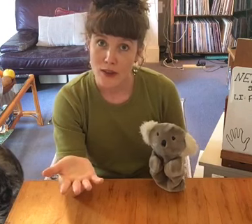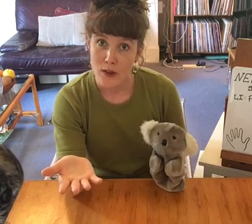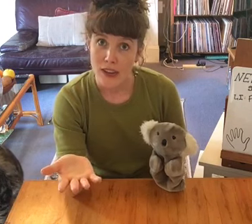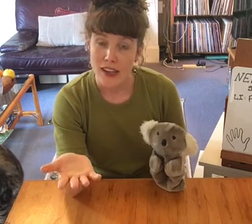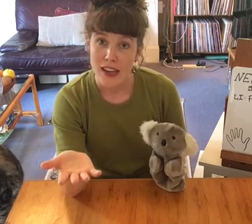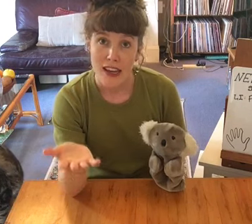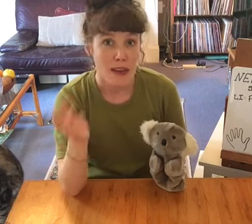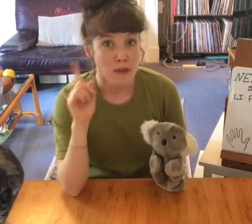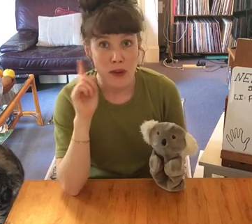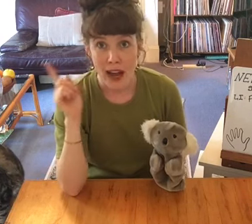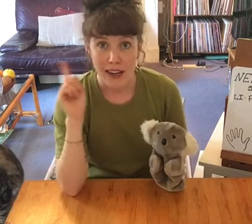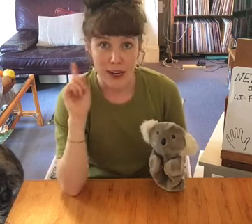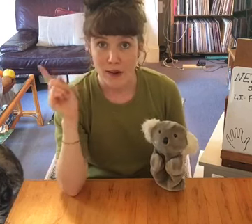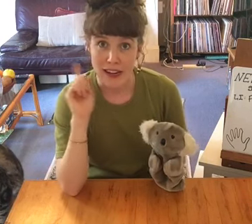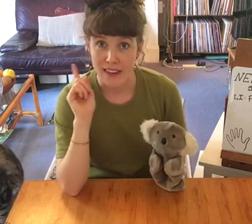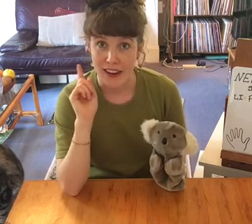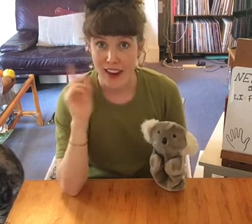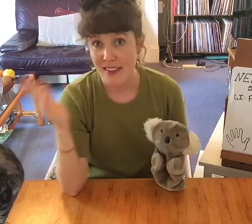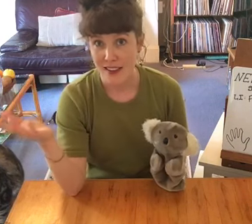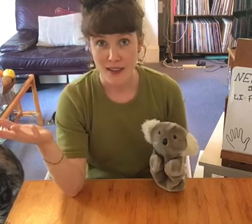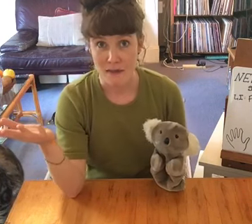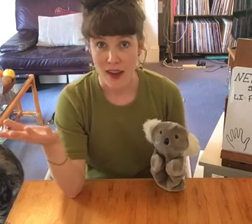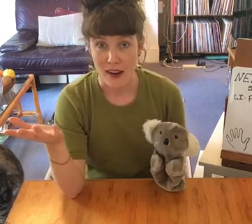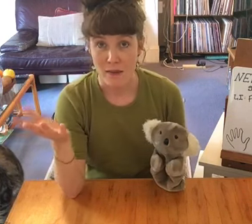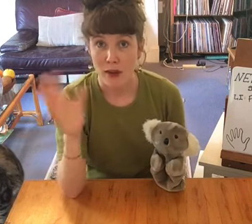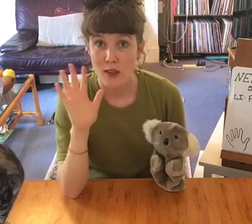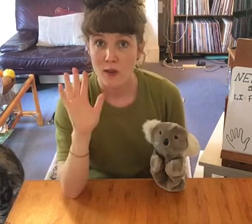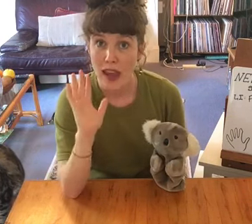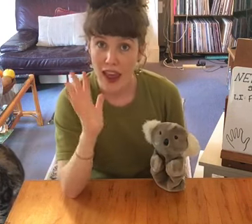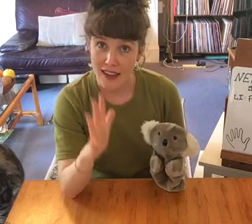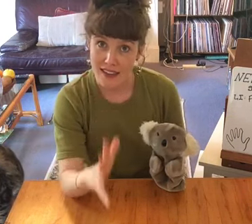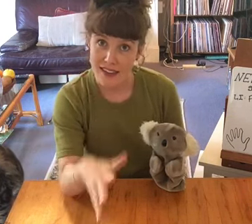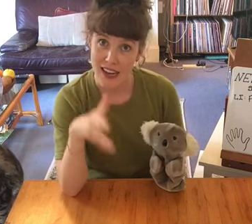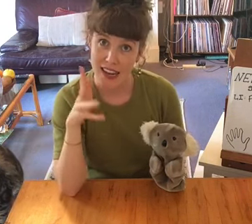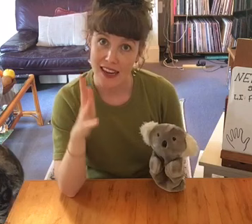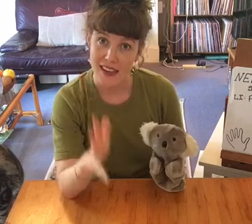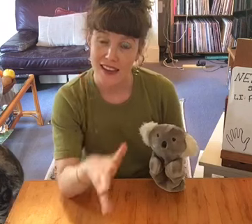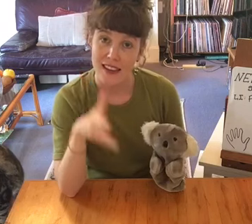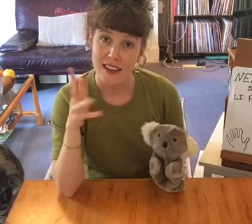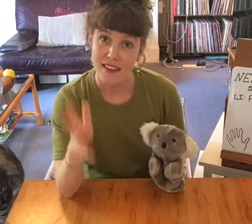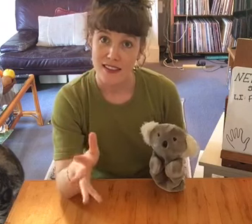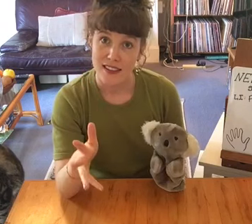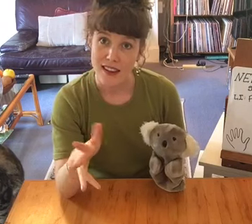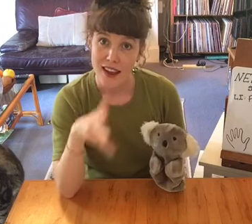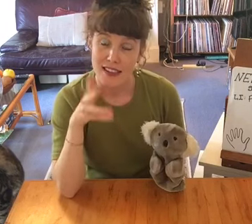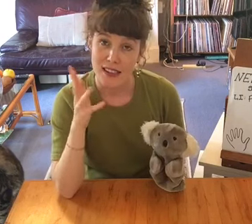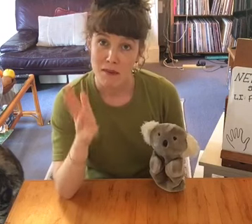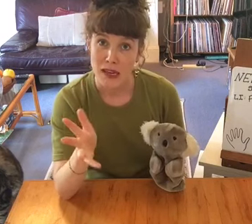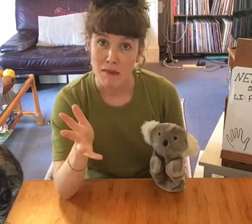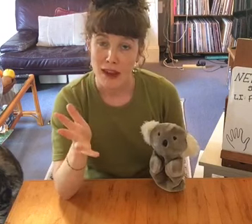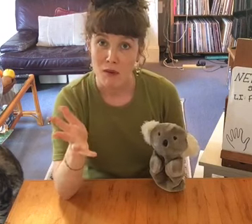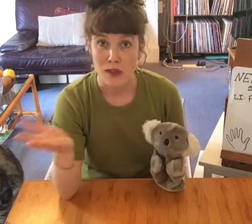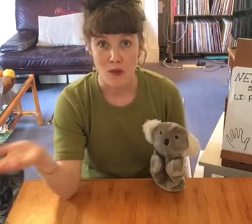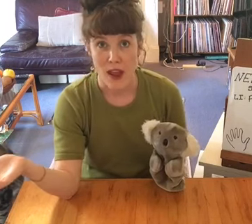that if you can't hear anything, it doesn't matter because you can see the signs that are being made with your